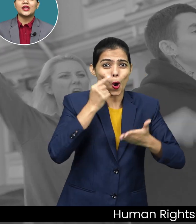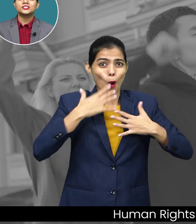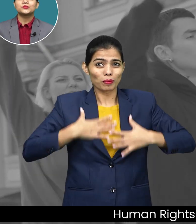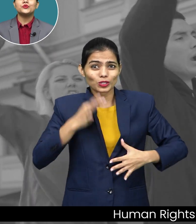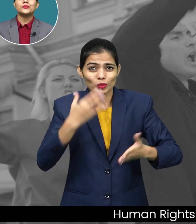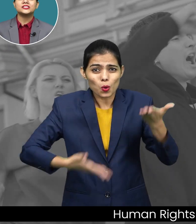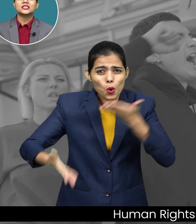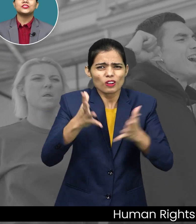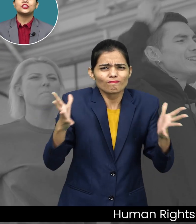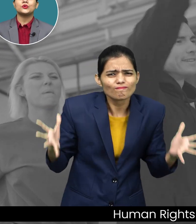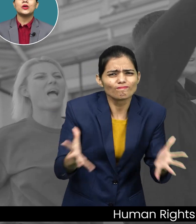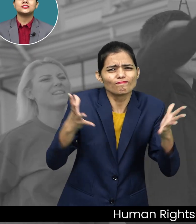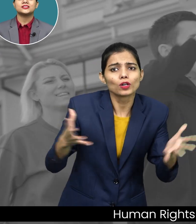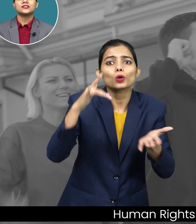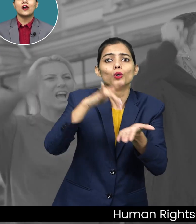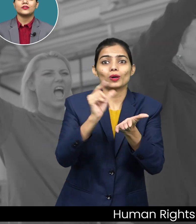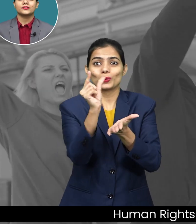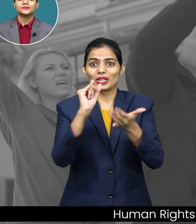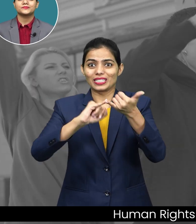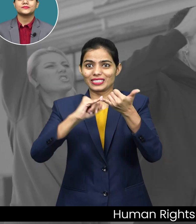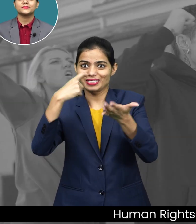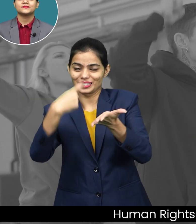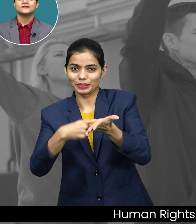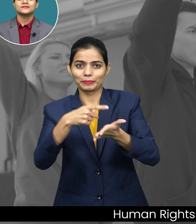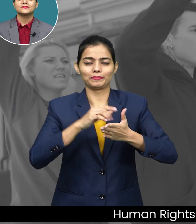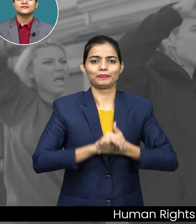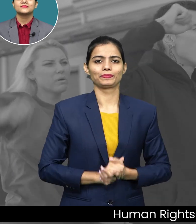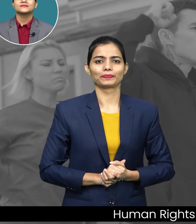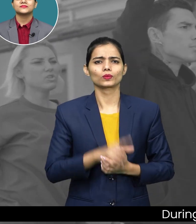Human rights movements in the USSR.